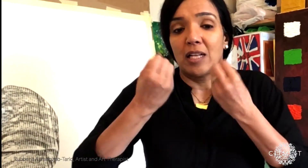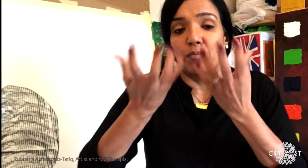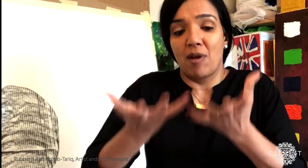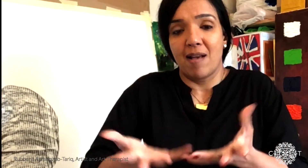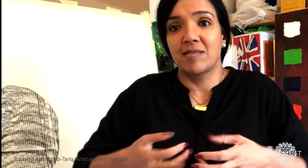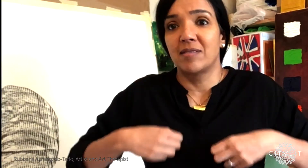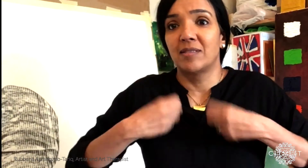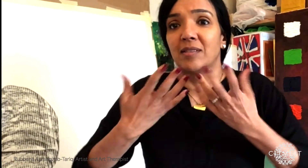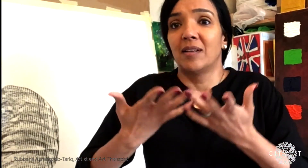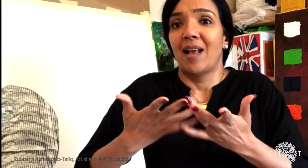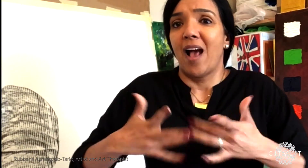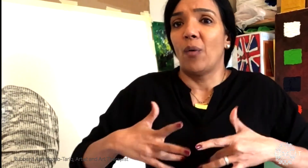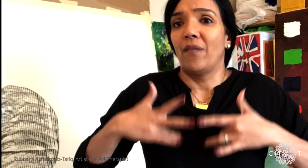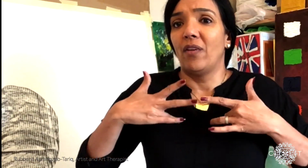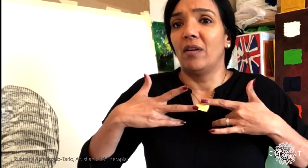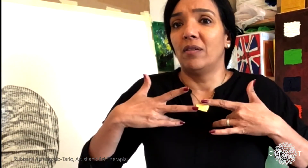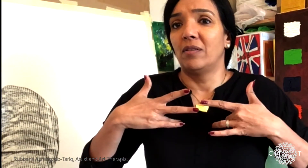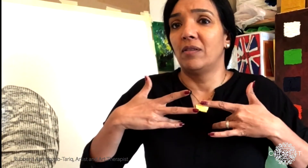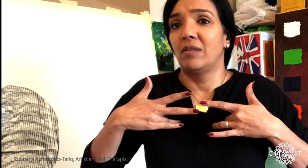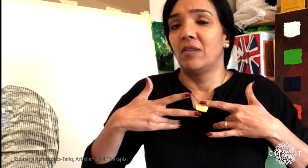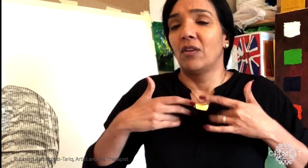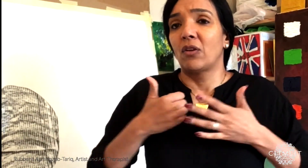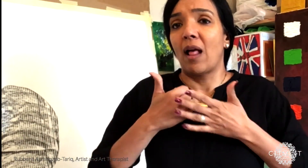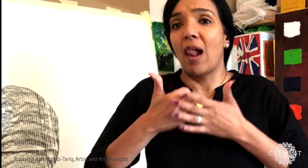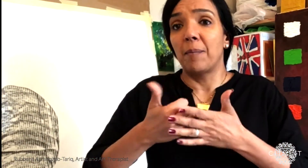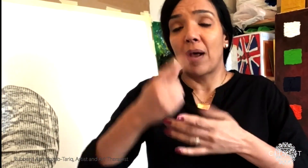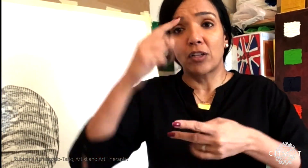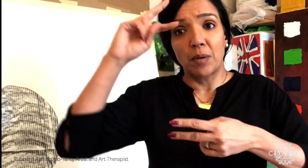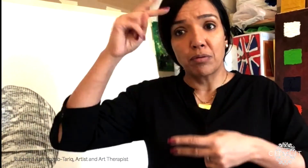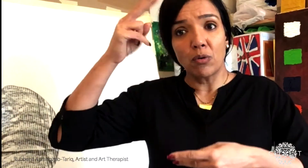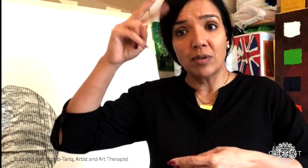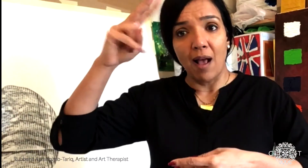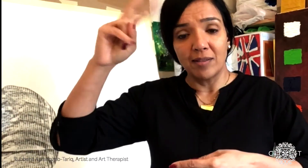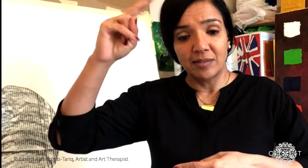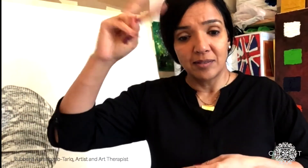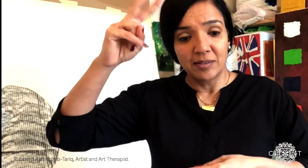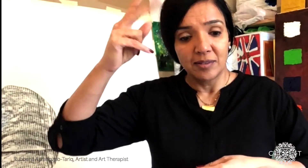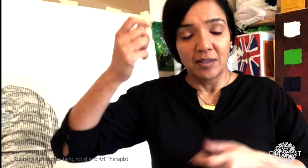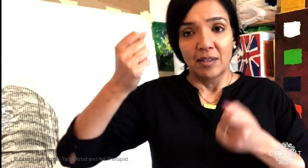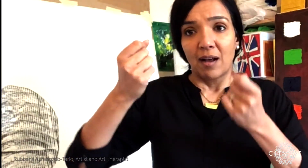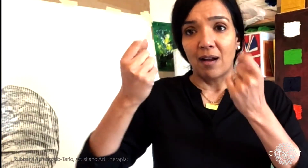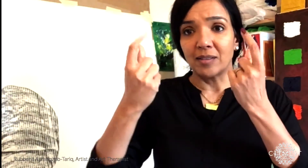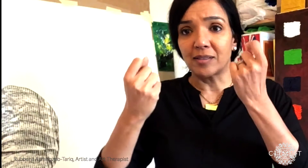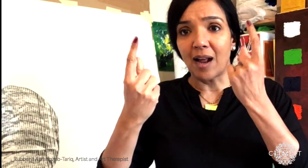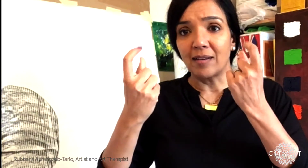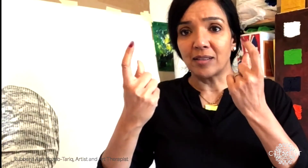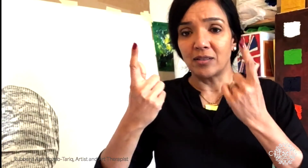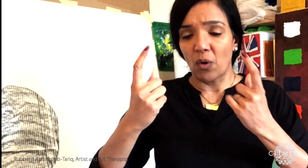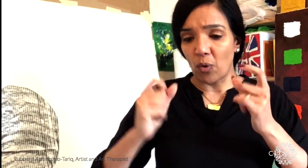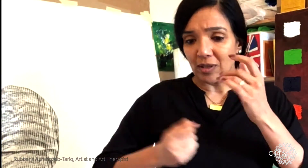express how we feel, to help us to process understanding of what's